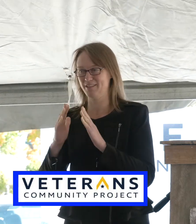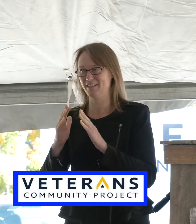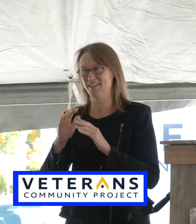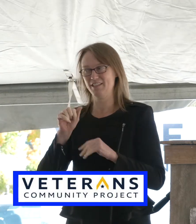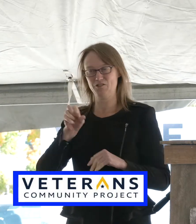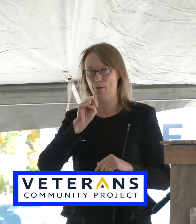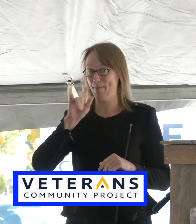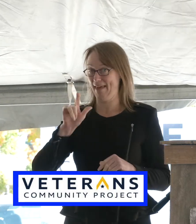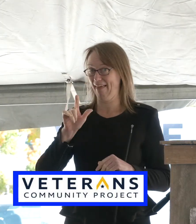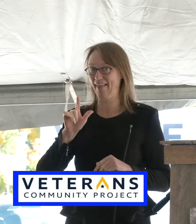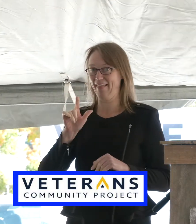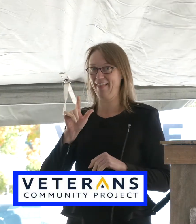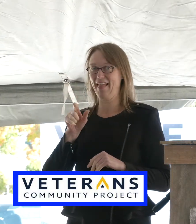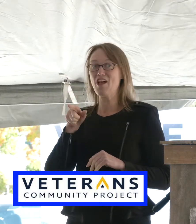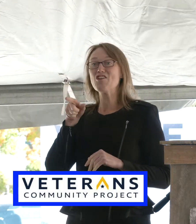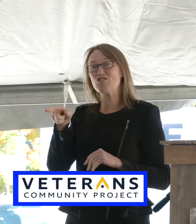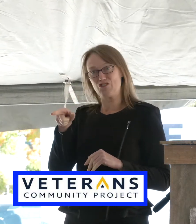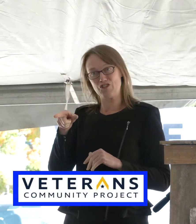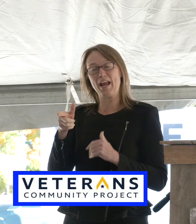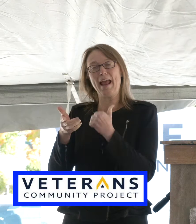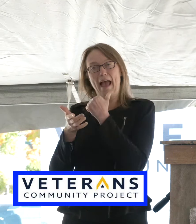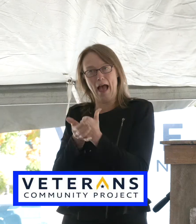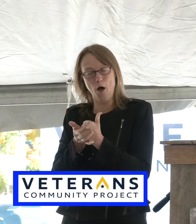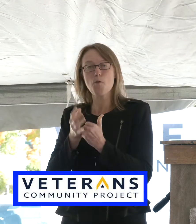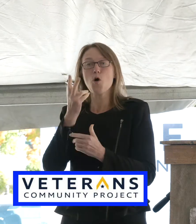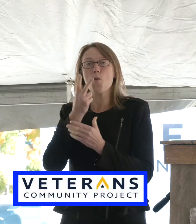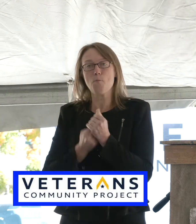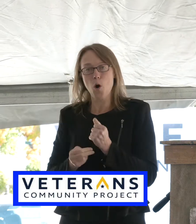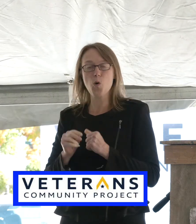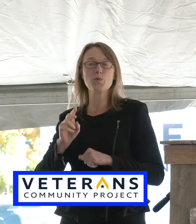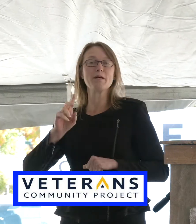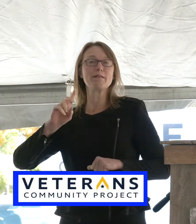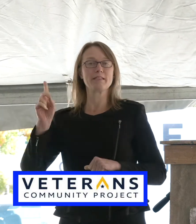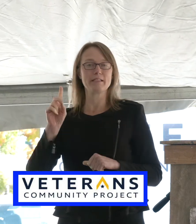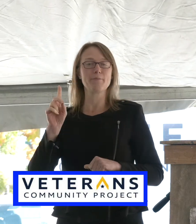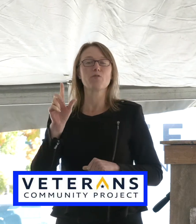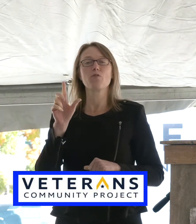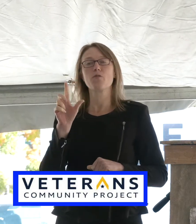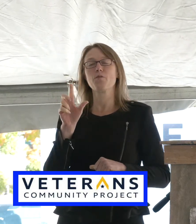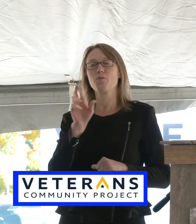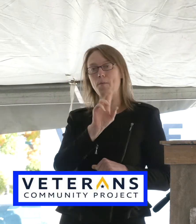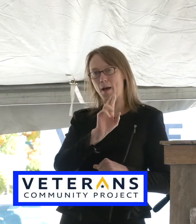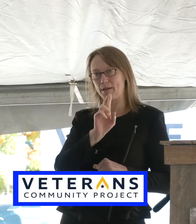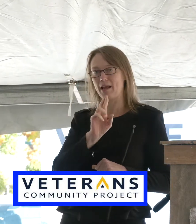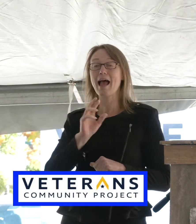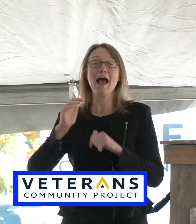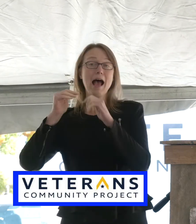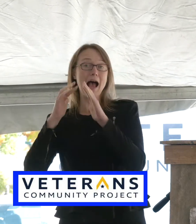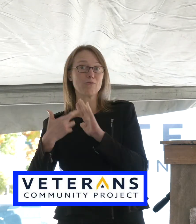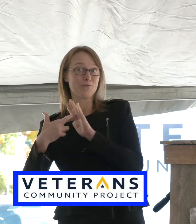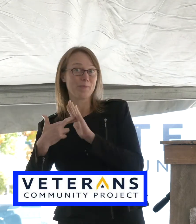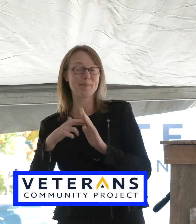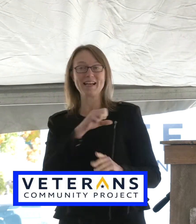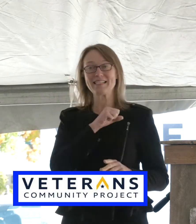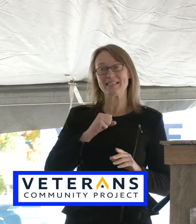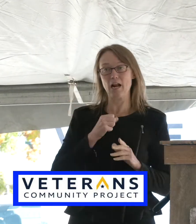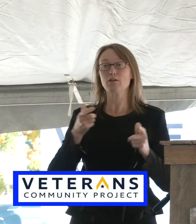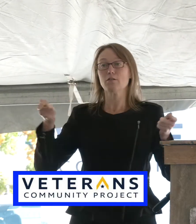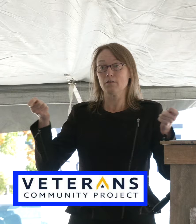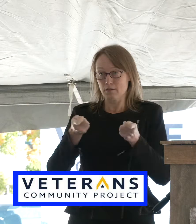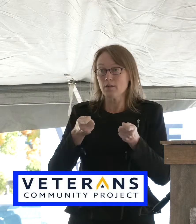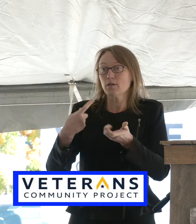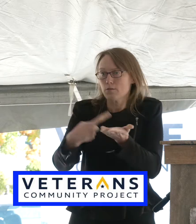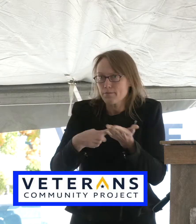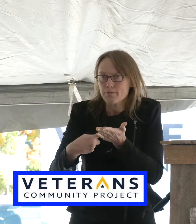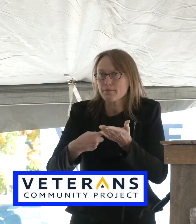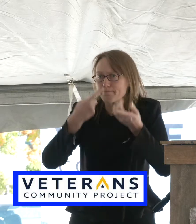Jamilah, she brought both parties together. She brought, both the House and the Senate together, and she made sure that when the budget was passed